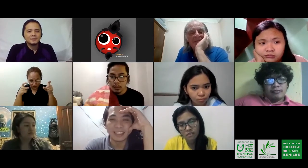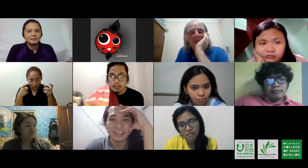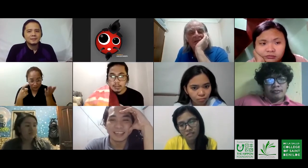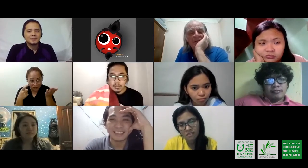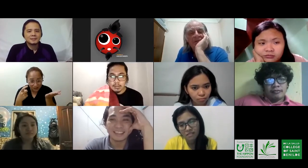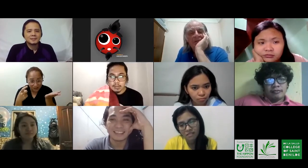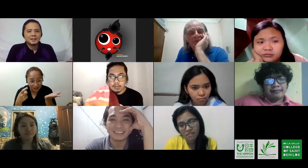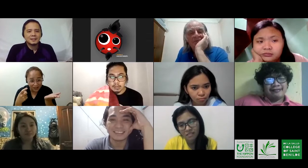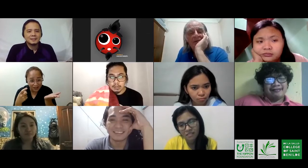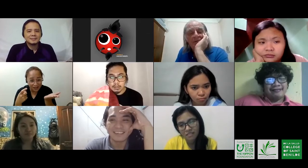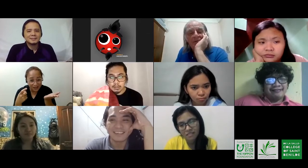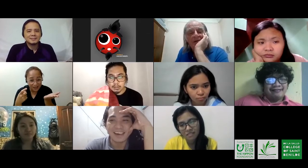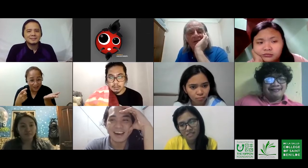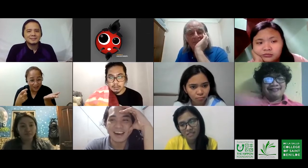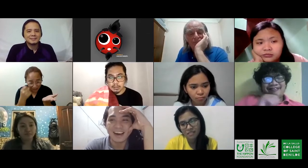Yes. you're understanding or not.